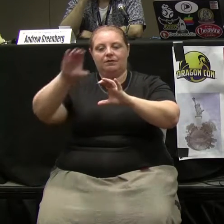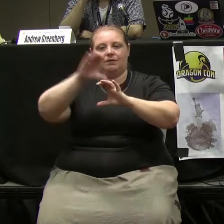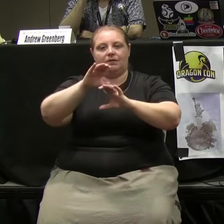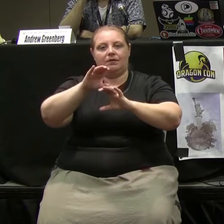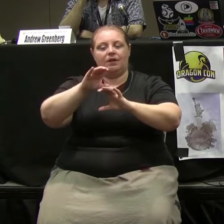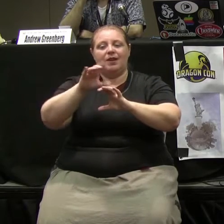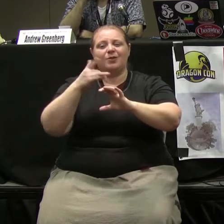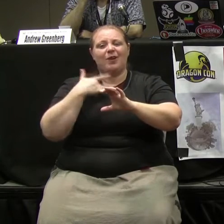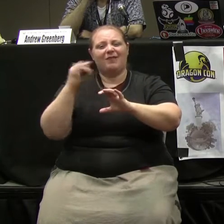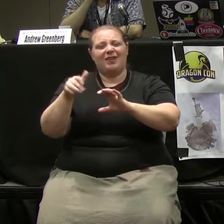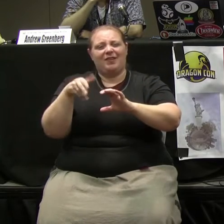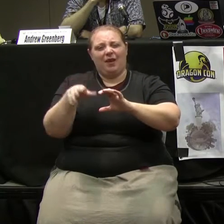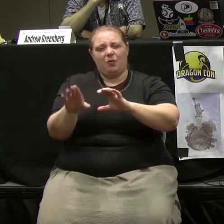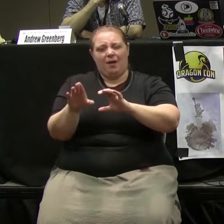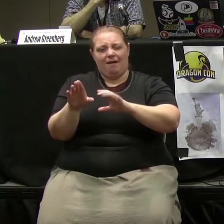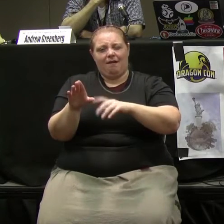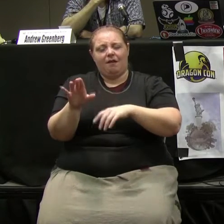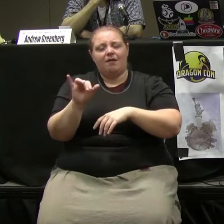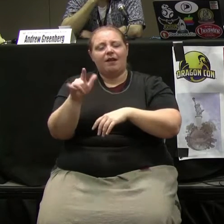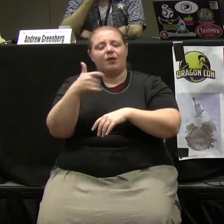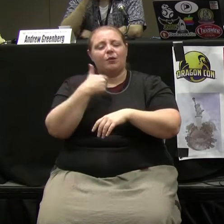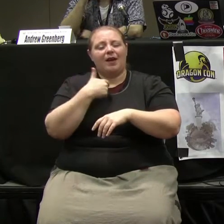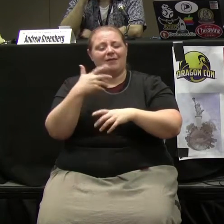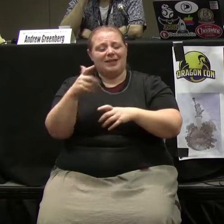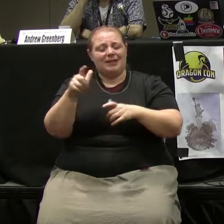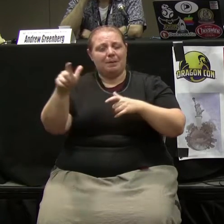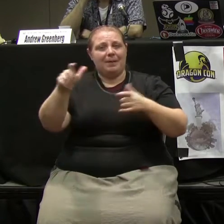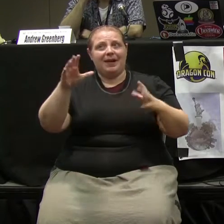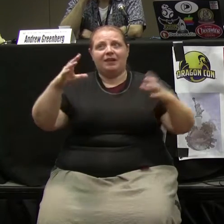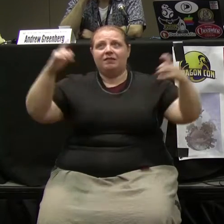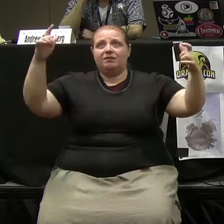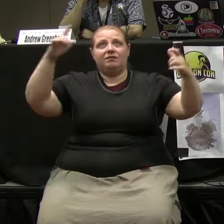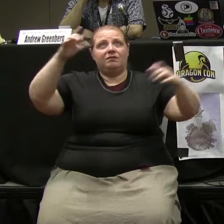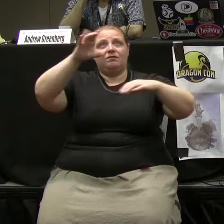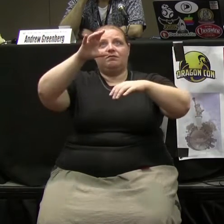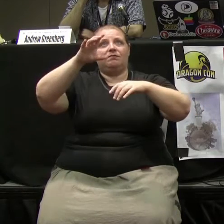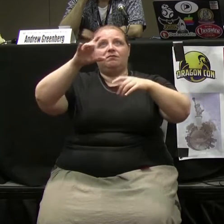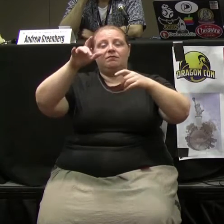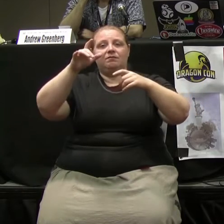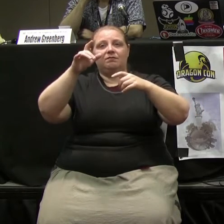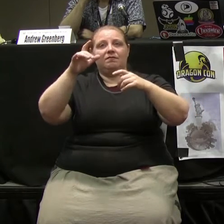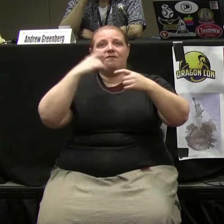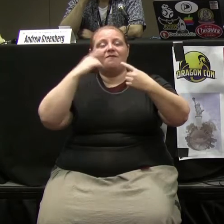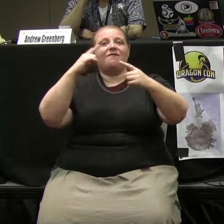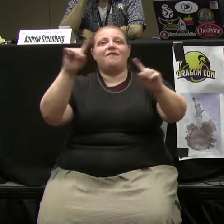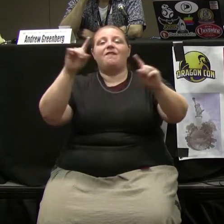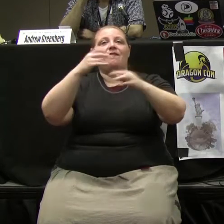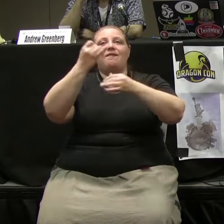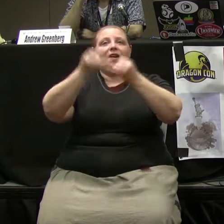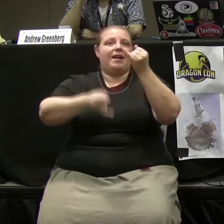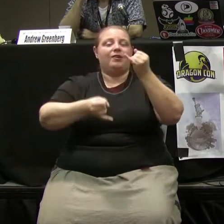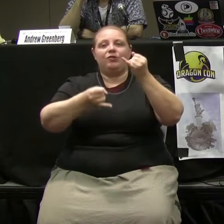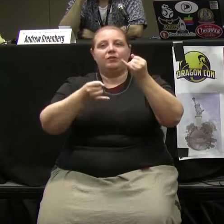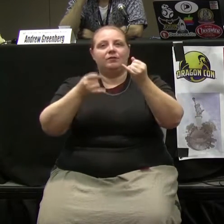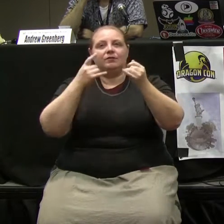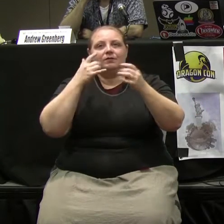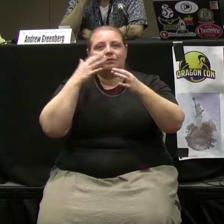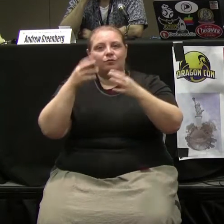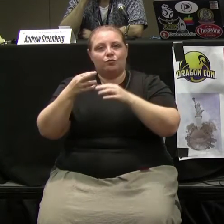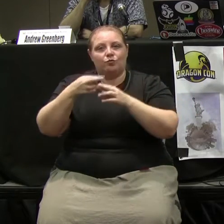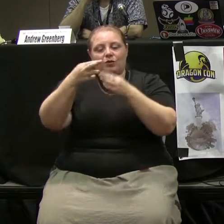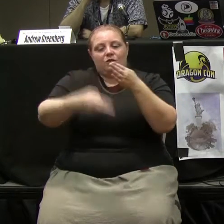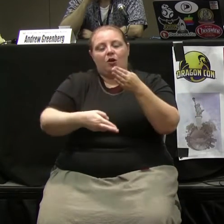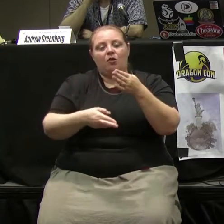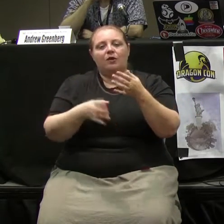not making headway. And it's like you have this huge thing that you're moving toward, and you're going to get to put this one thing in. And how can you do that